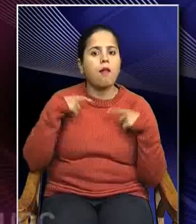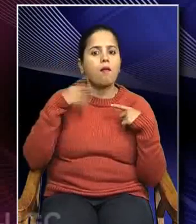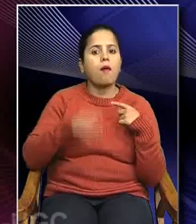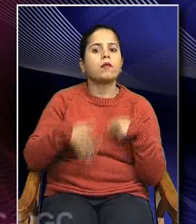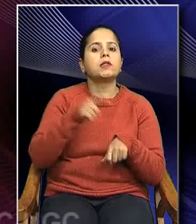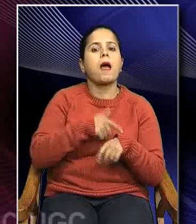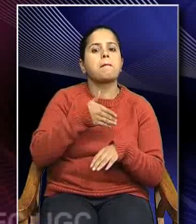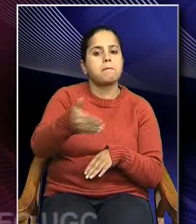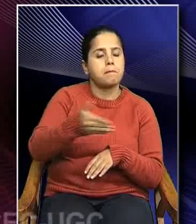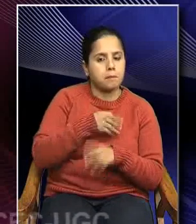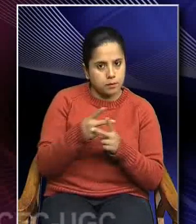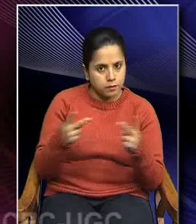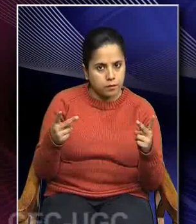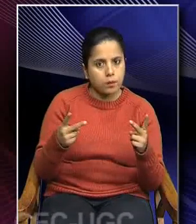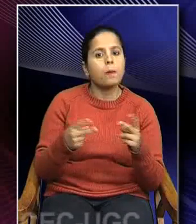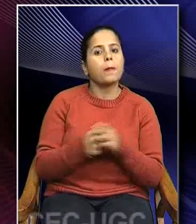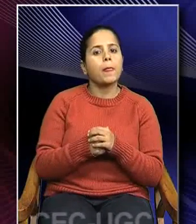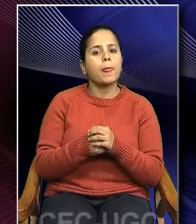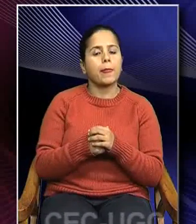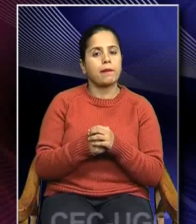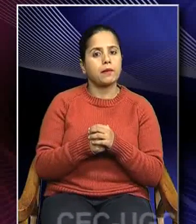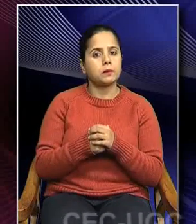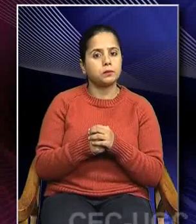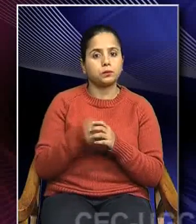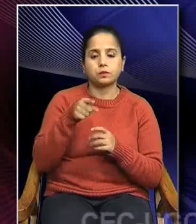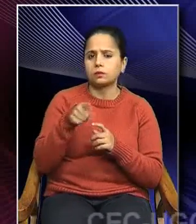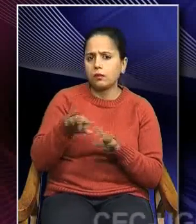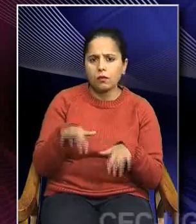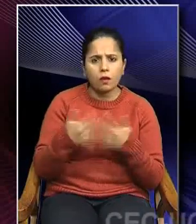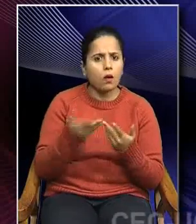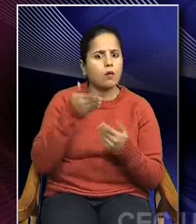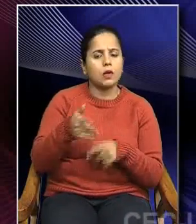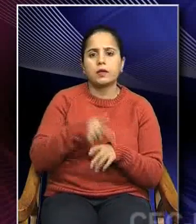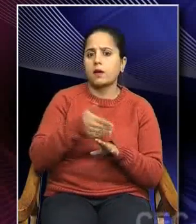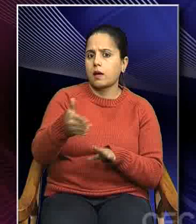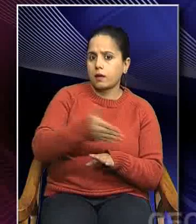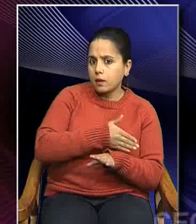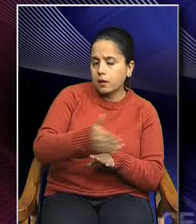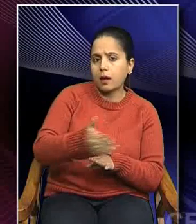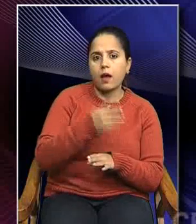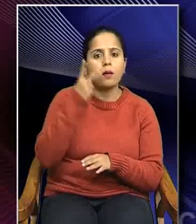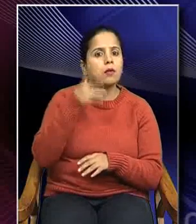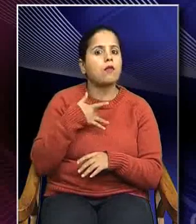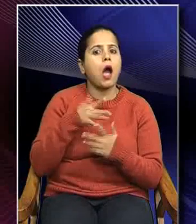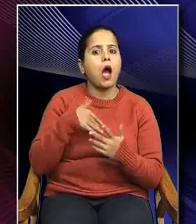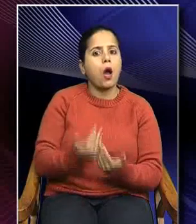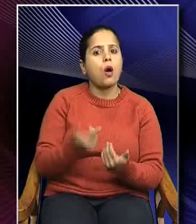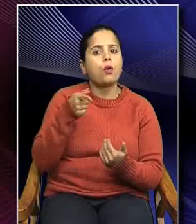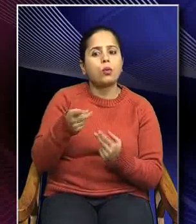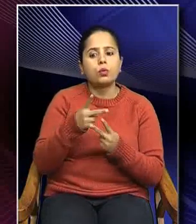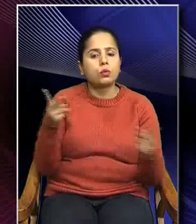times, and how it over a period of time contends